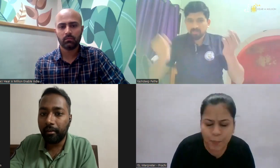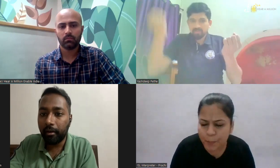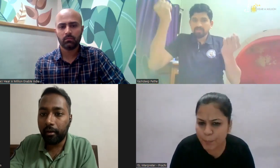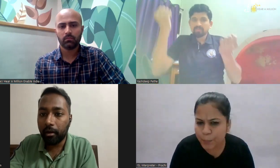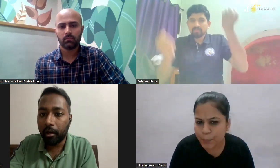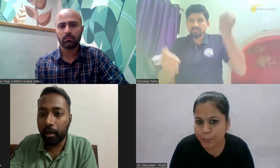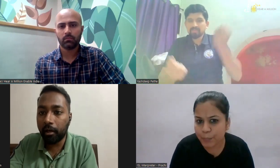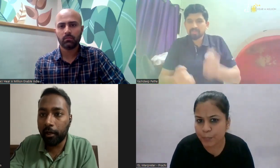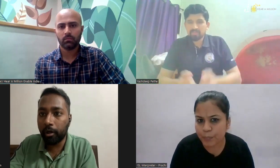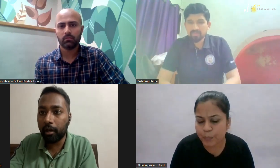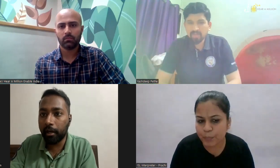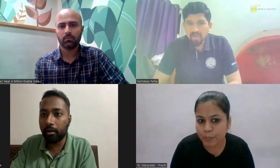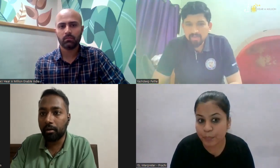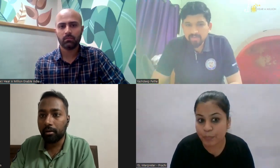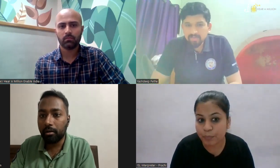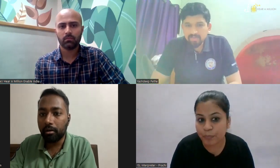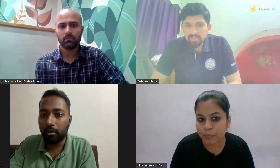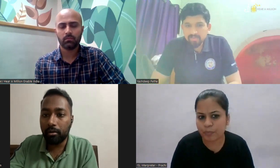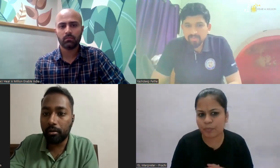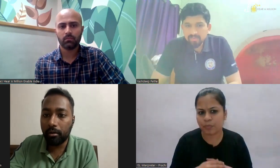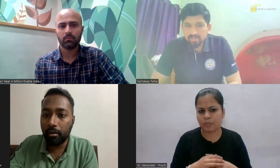Sorry. end-driven gear,